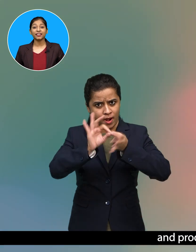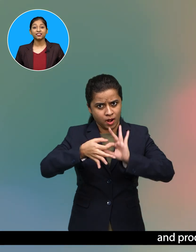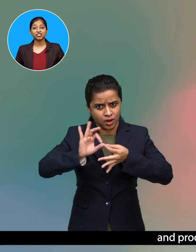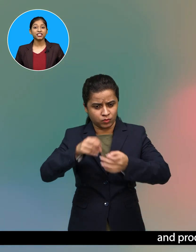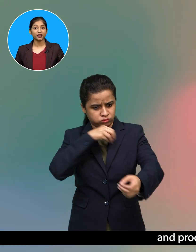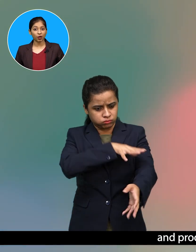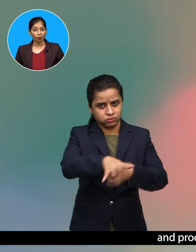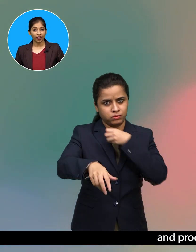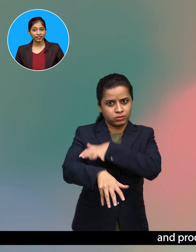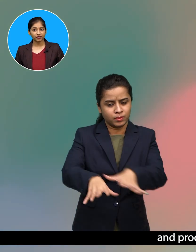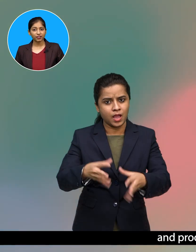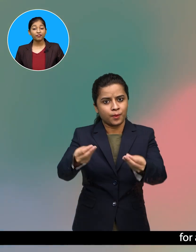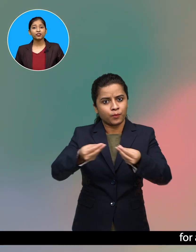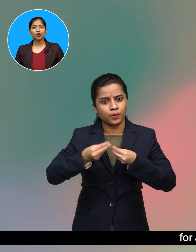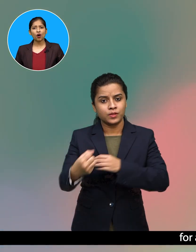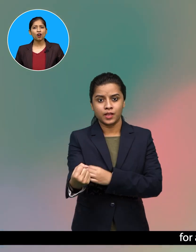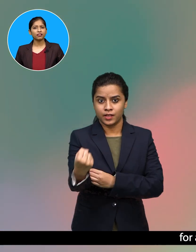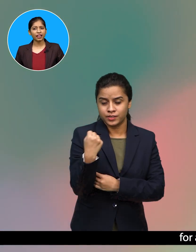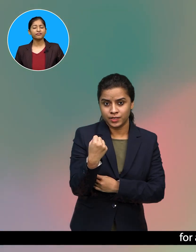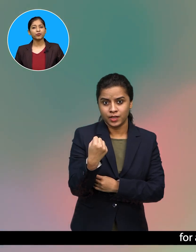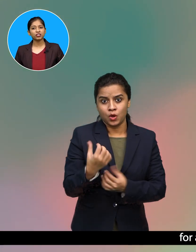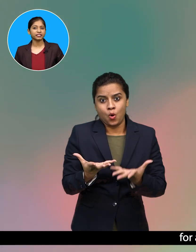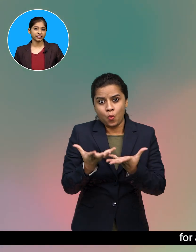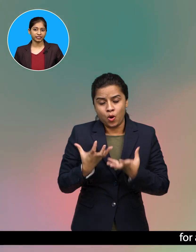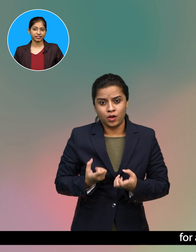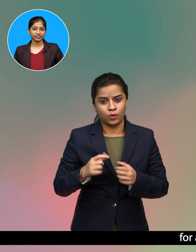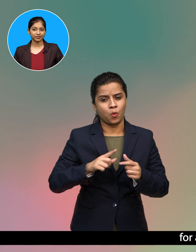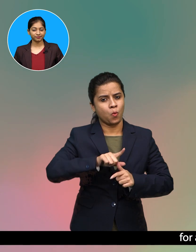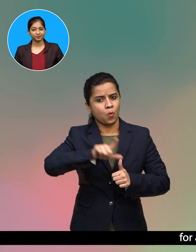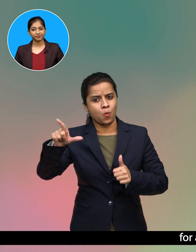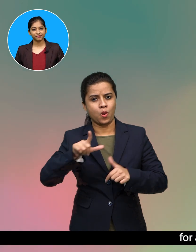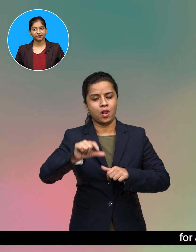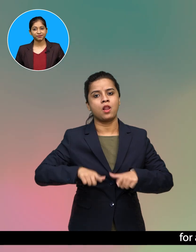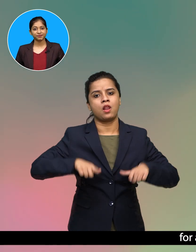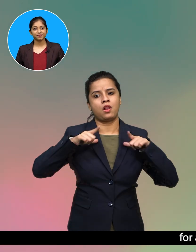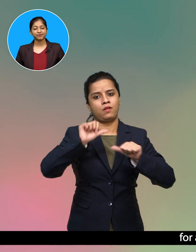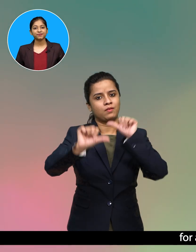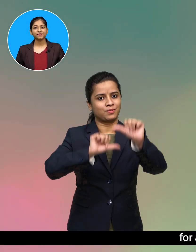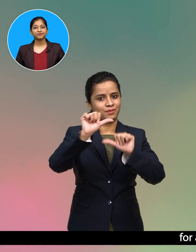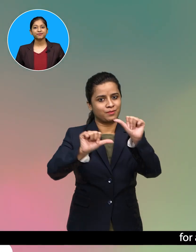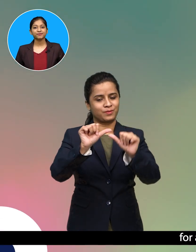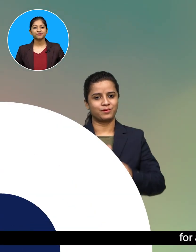produce energy required for all life processes.